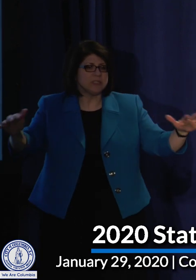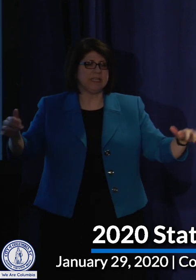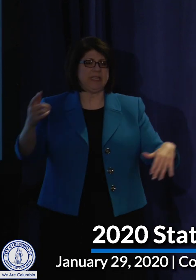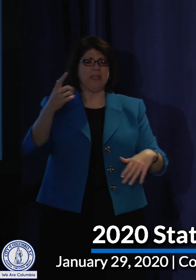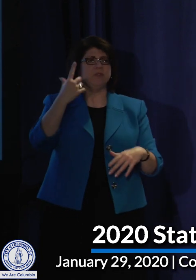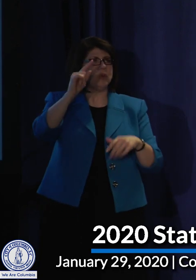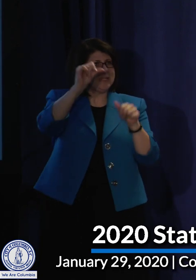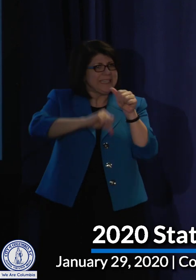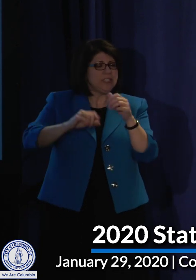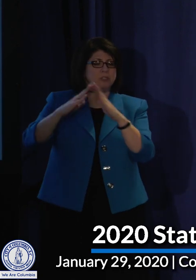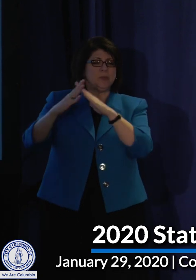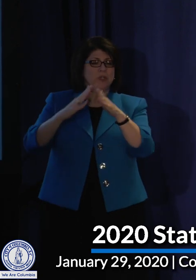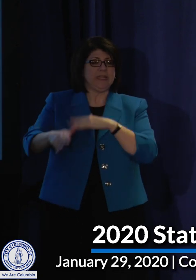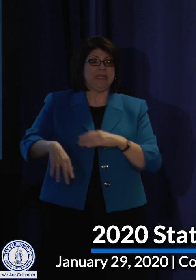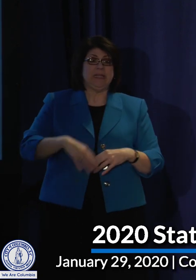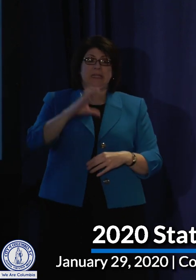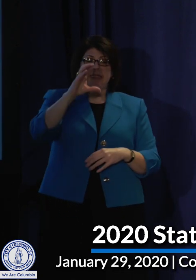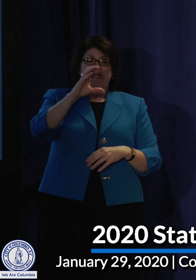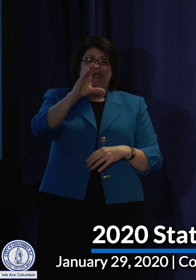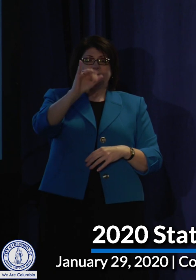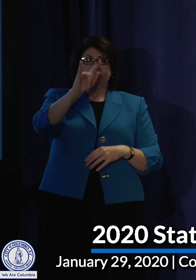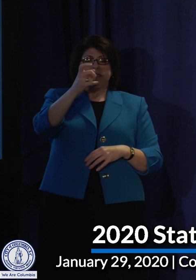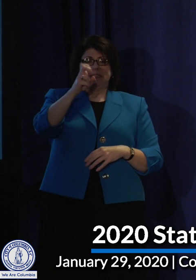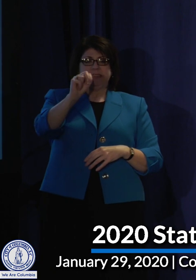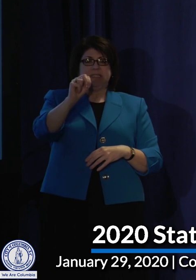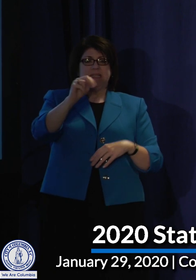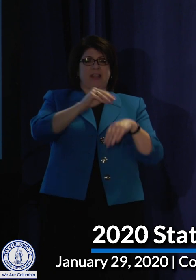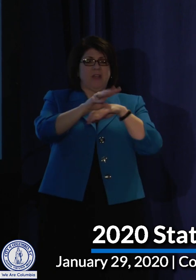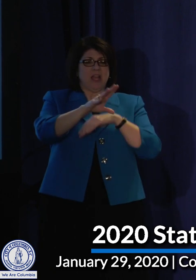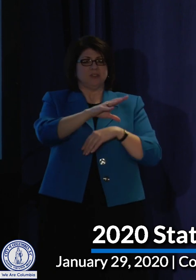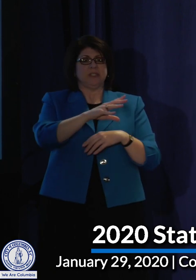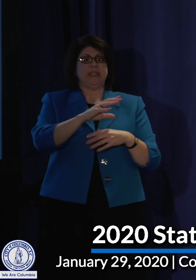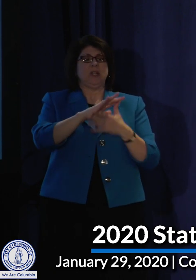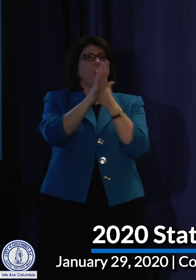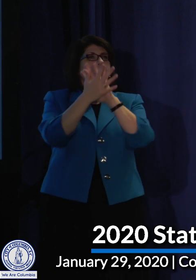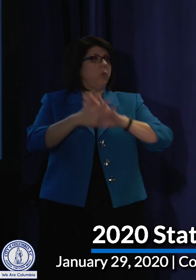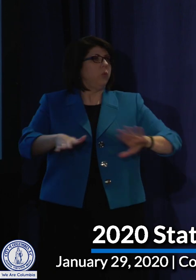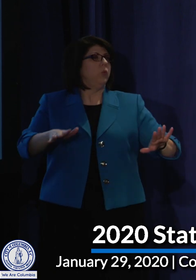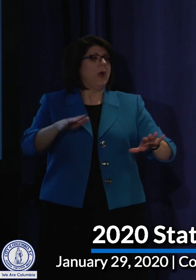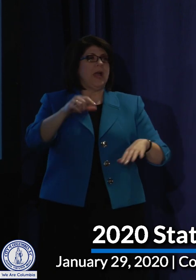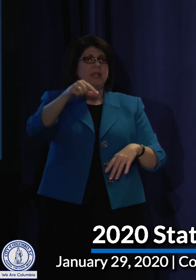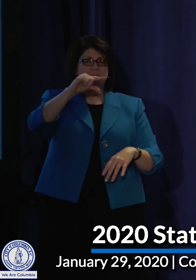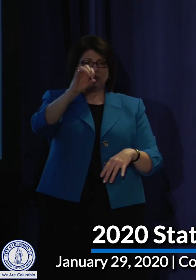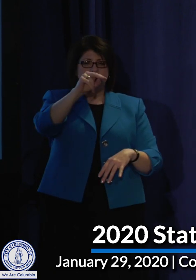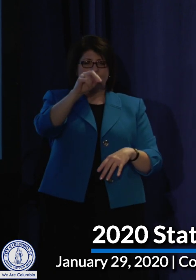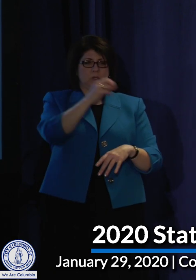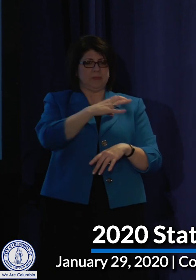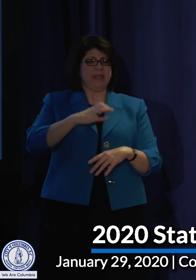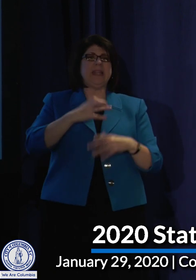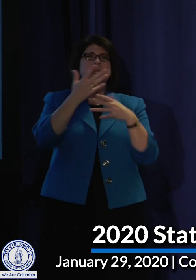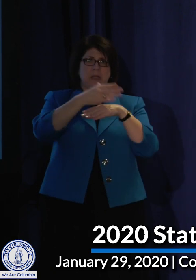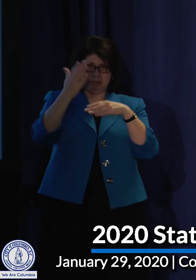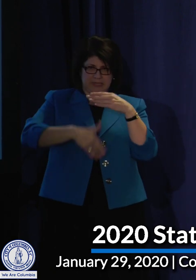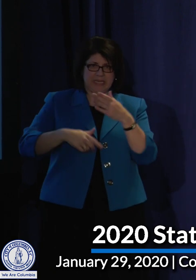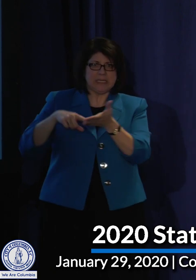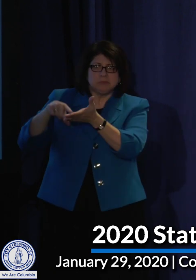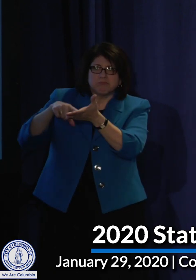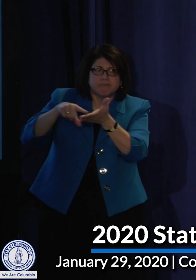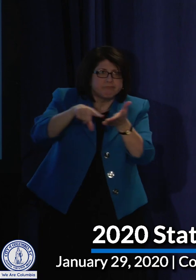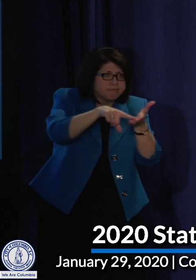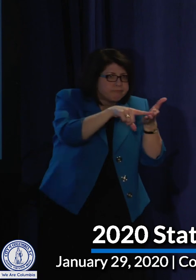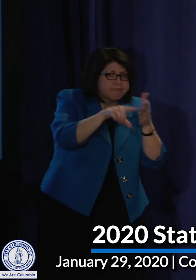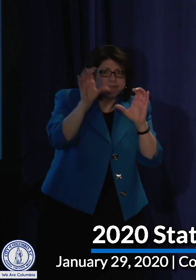communities. Our Citizens Advisory Committee on Quiet Zones completed the required diagnostic studies for all crossings in